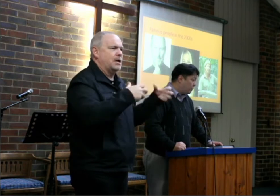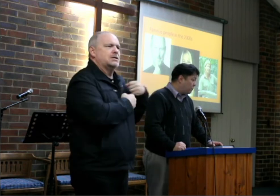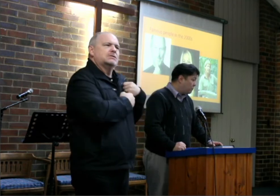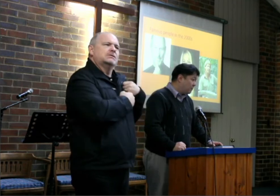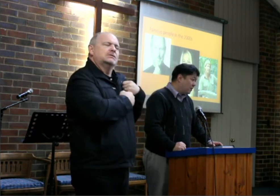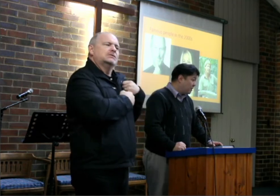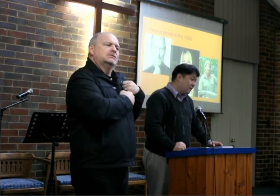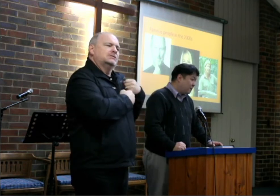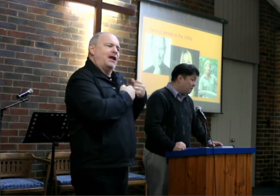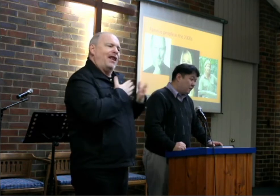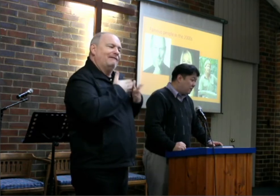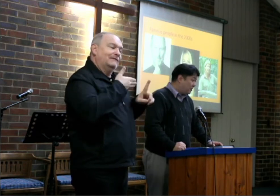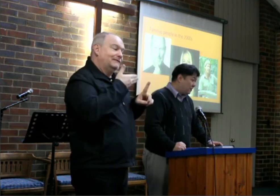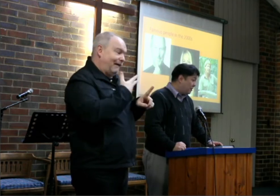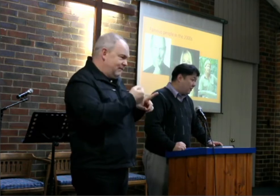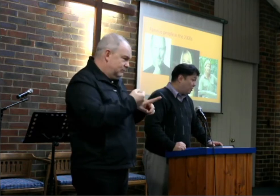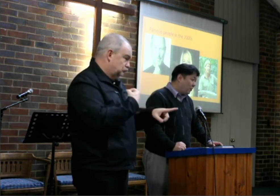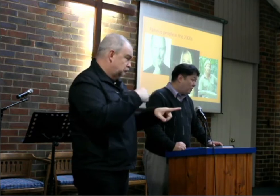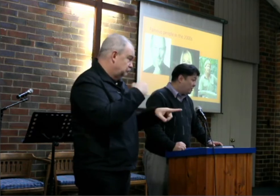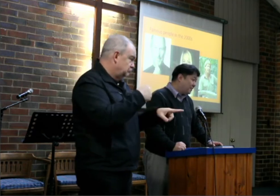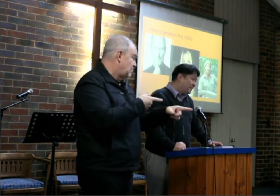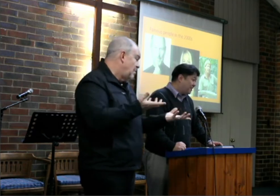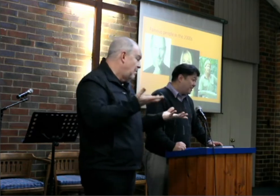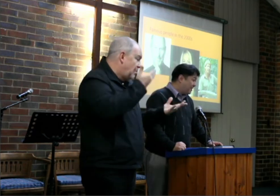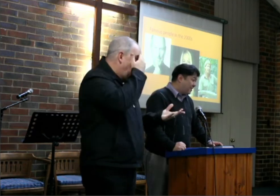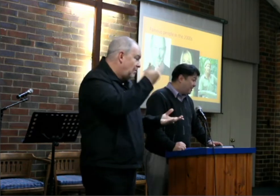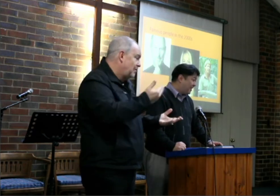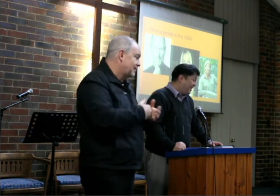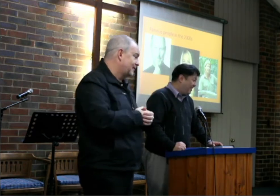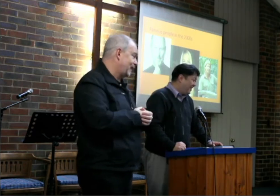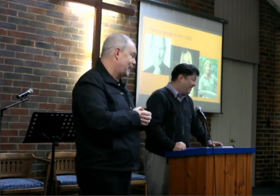for? No? A toy?